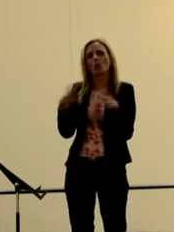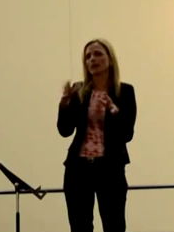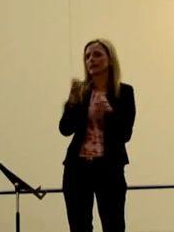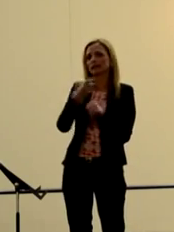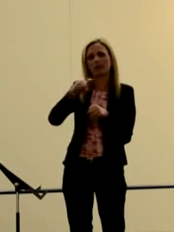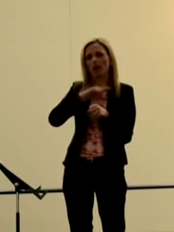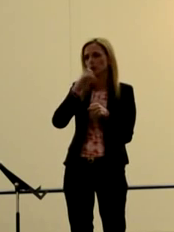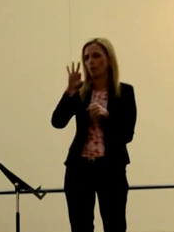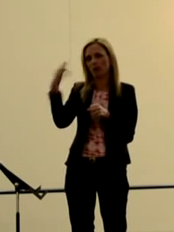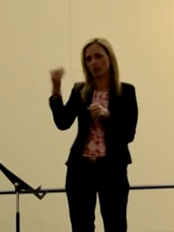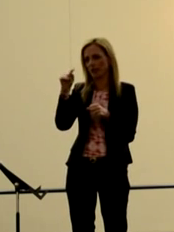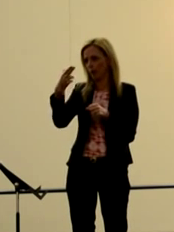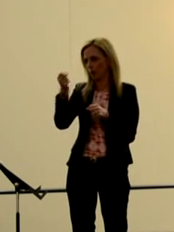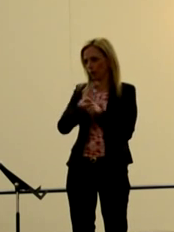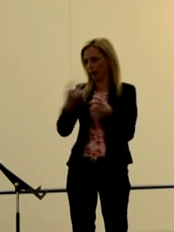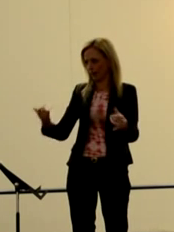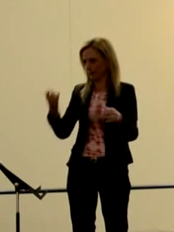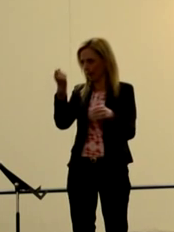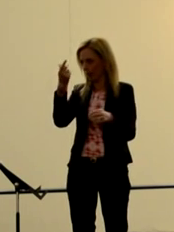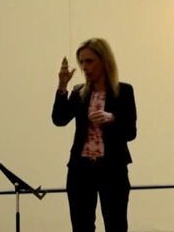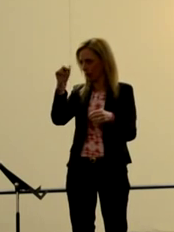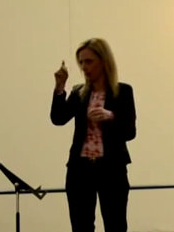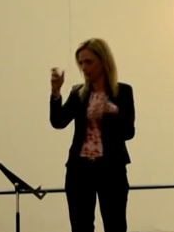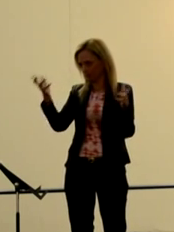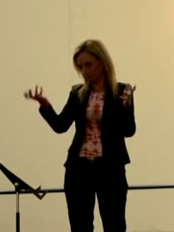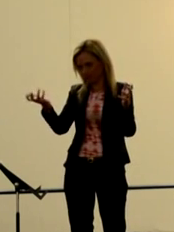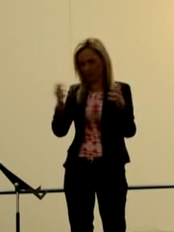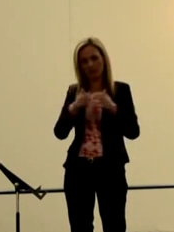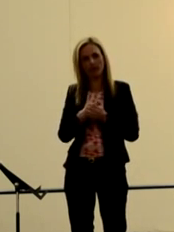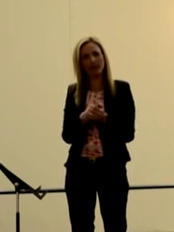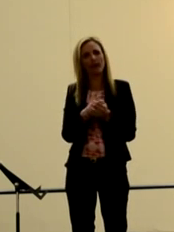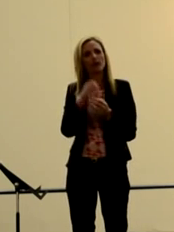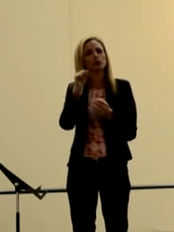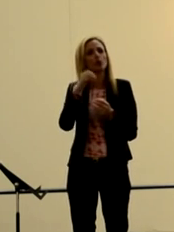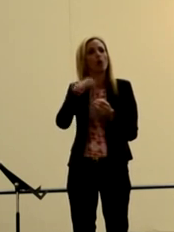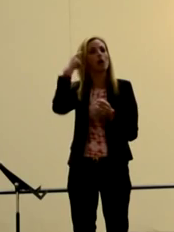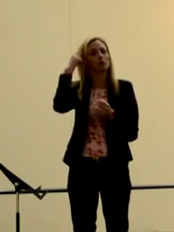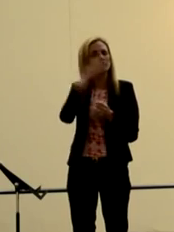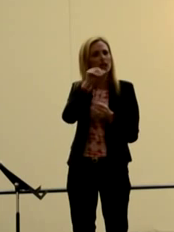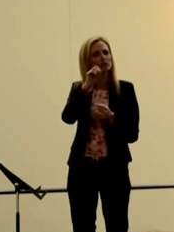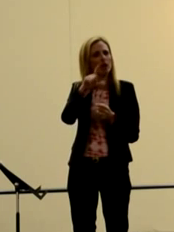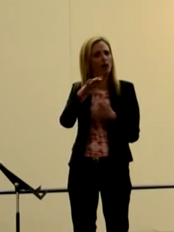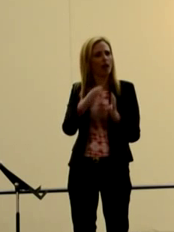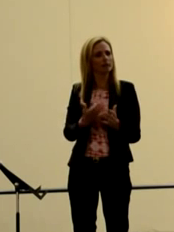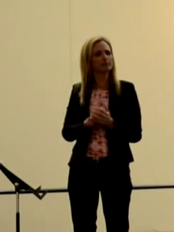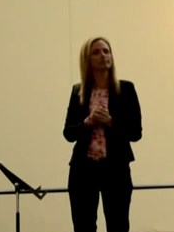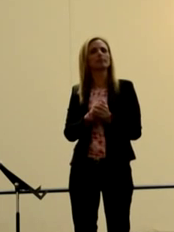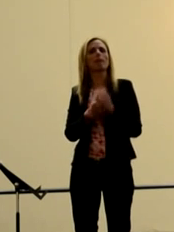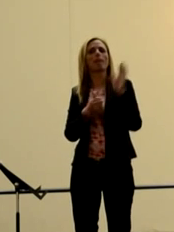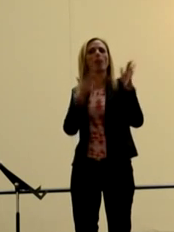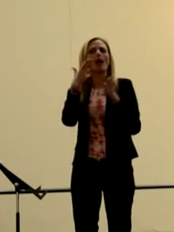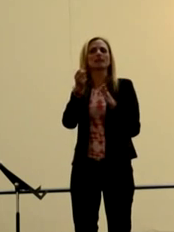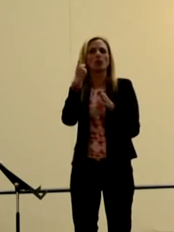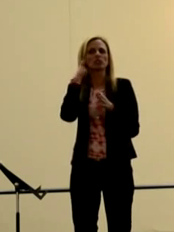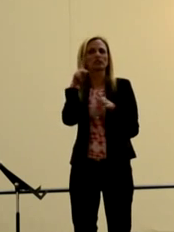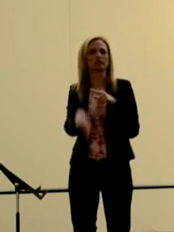My daughter doesn't want to take Spanish or French high school right now. She's in 11th grade. So I thought, well, why not take an American